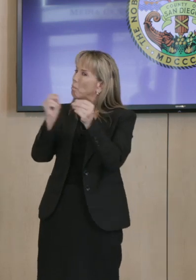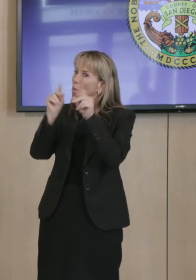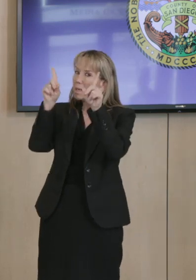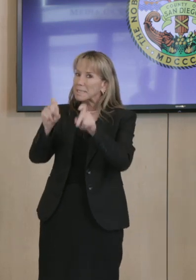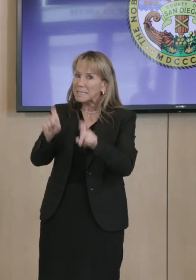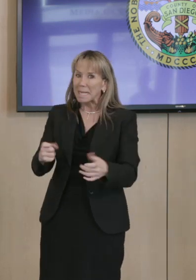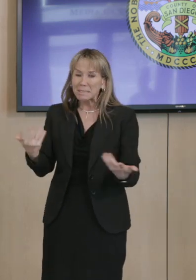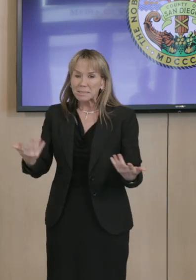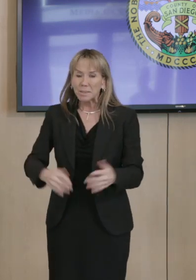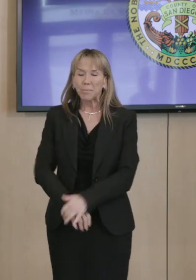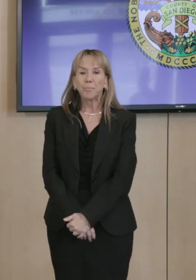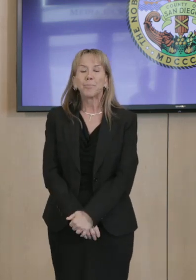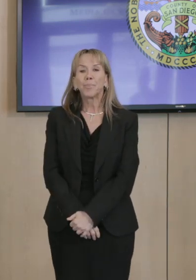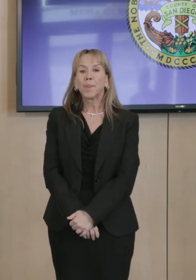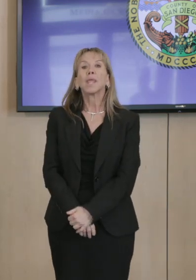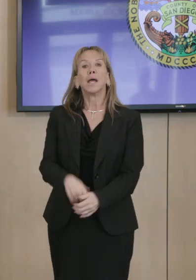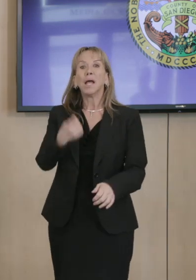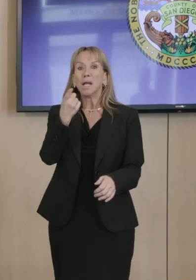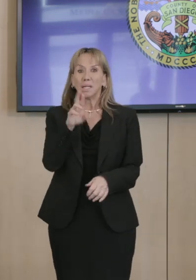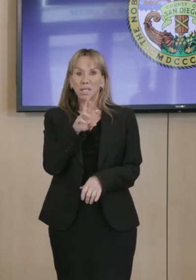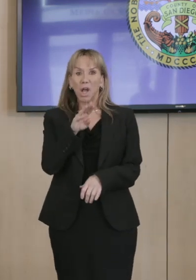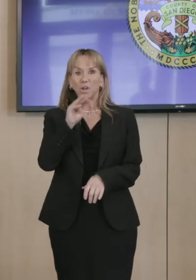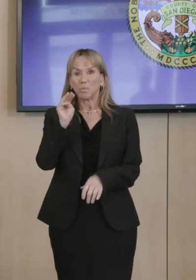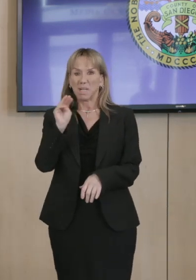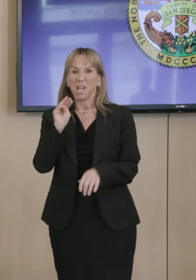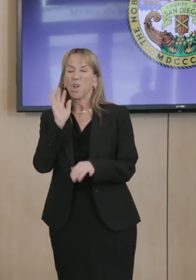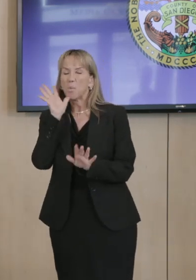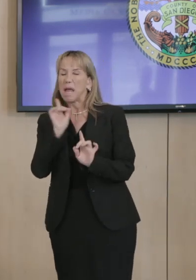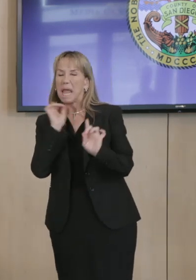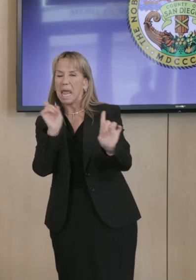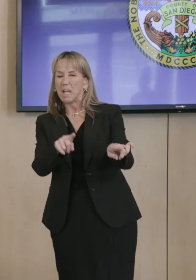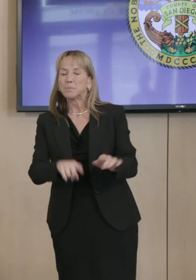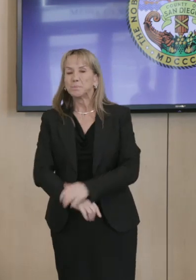tests? Dr. McDonald, answer that question.